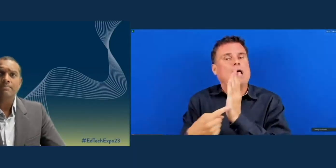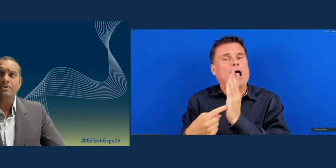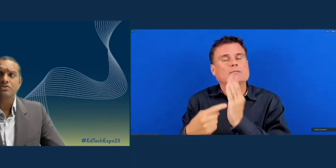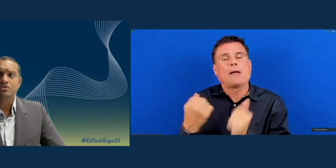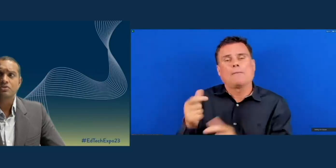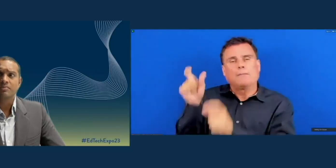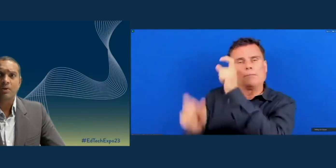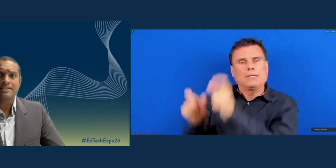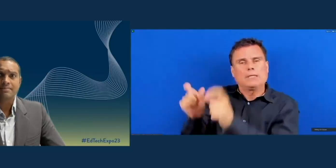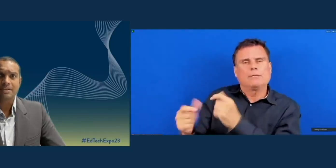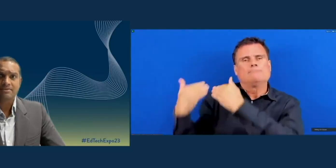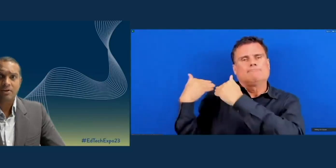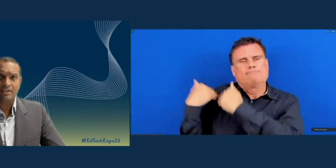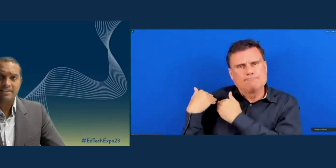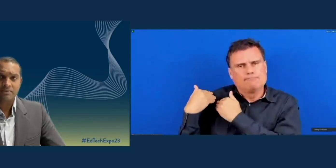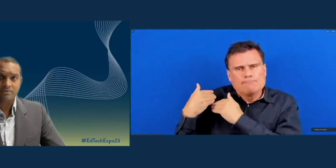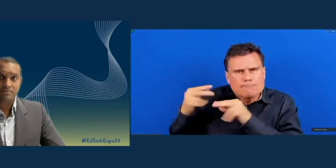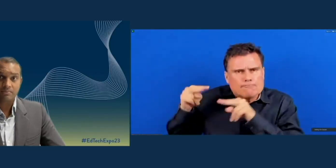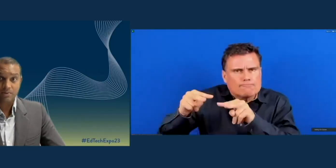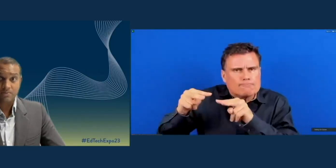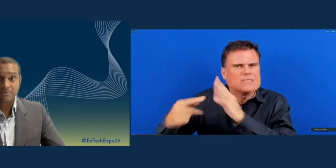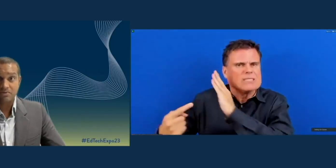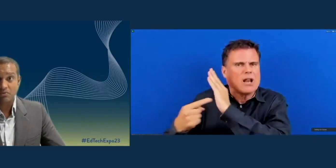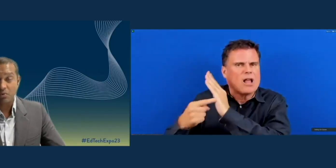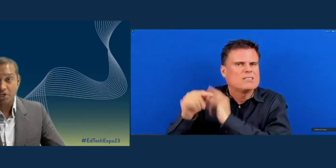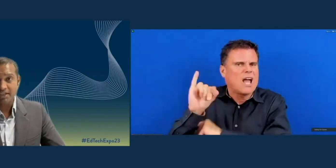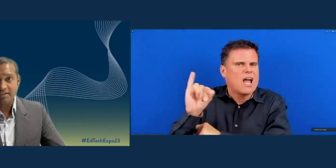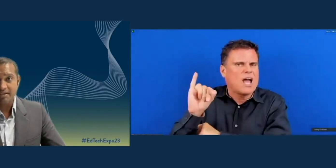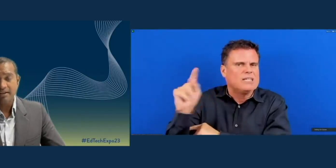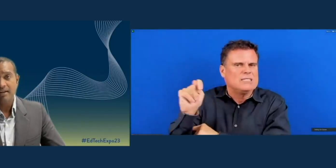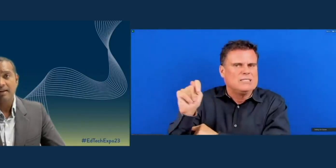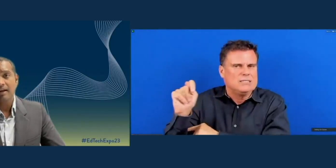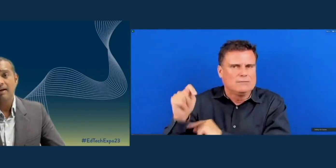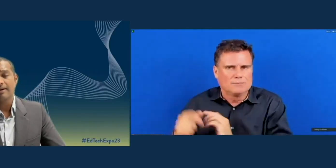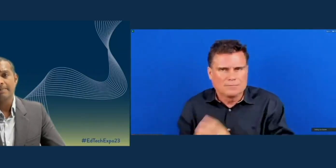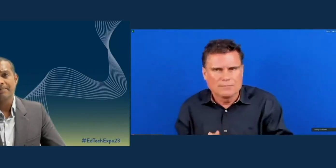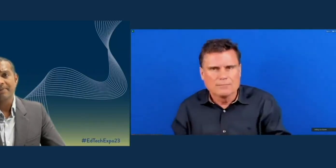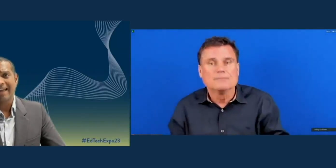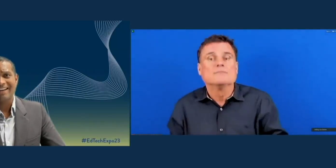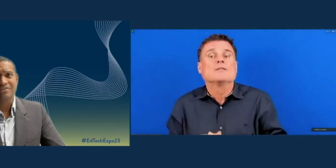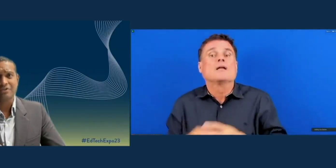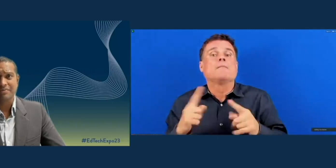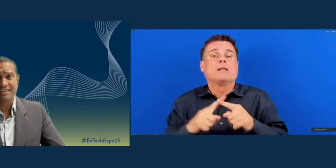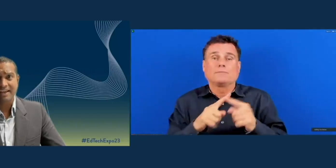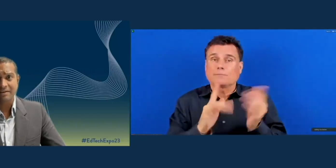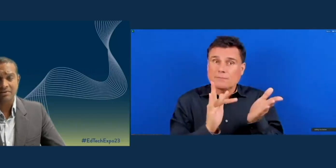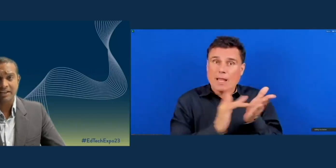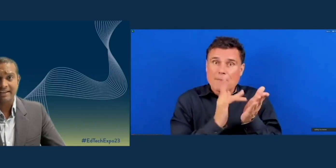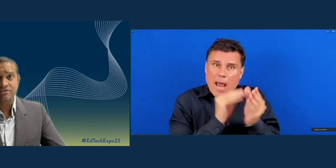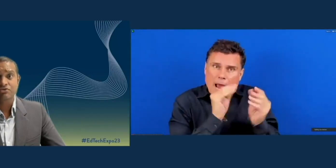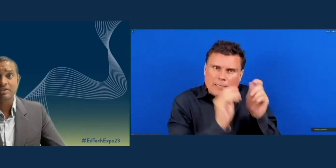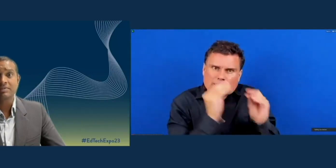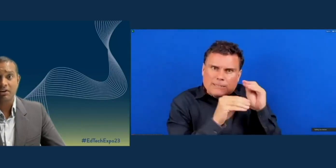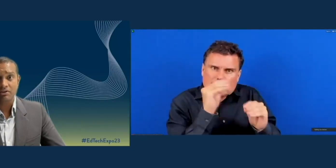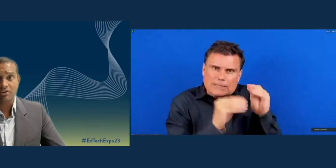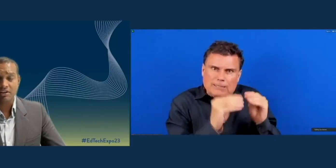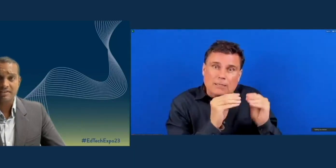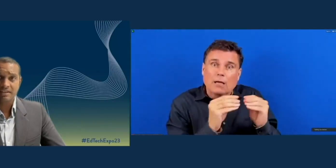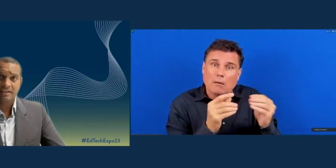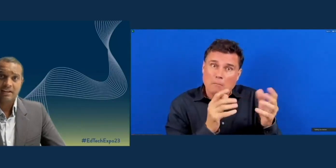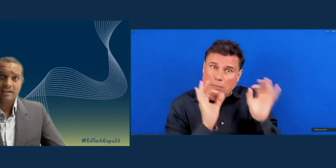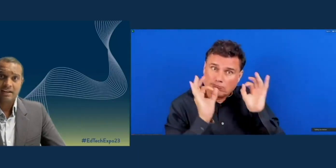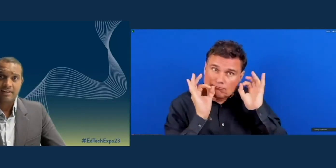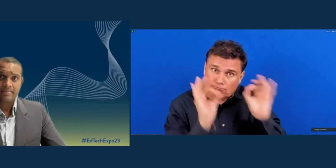we presume that once a piece of content was proven to work and could be scalable at extremely low